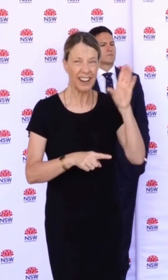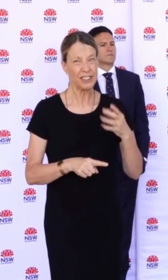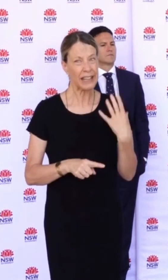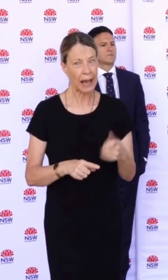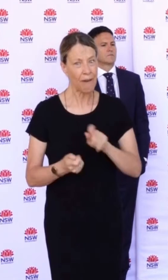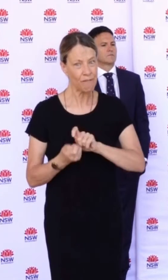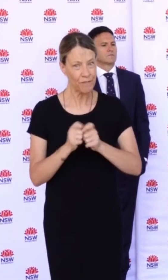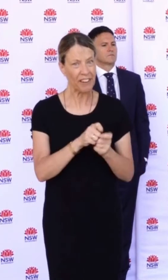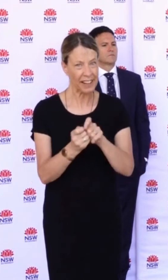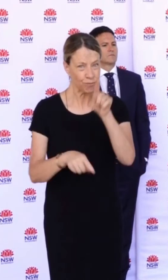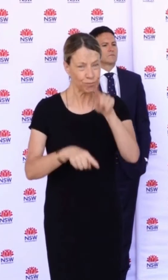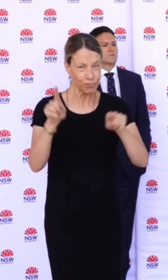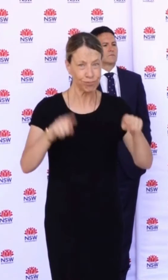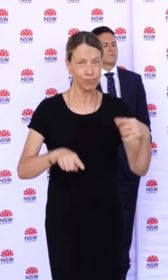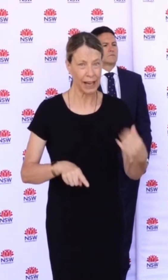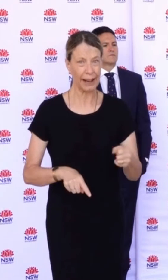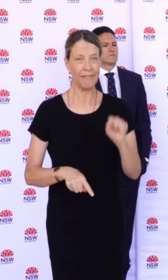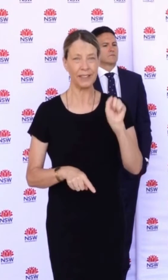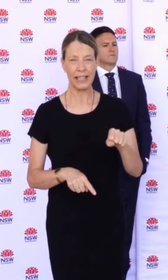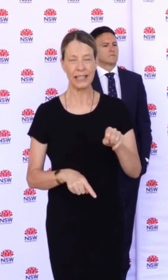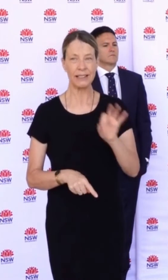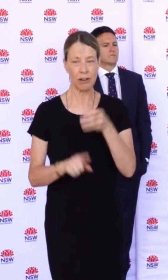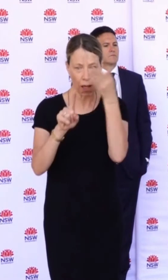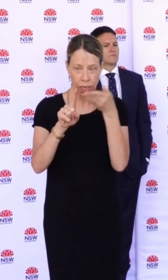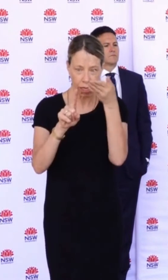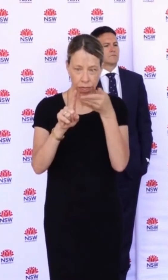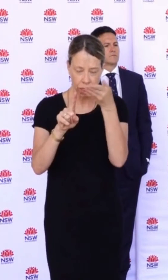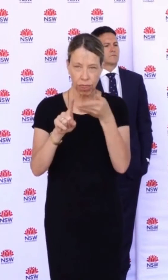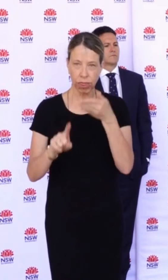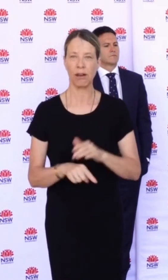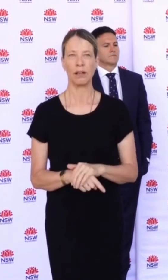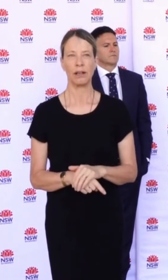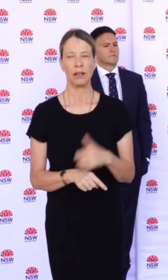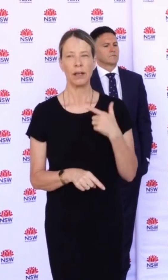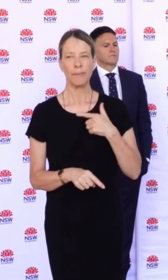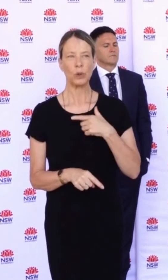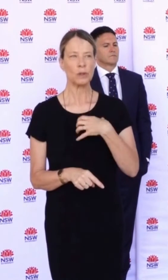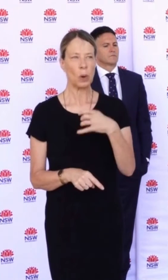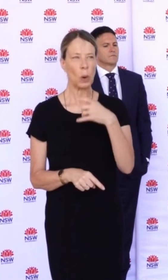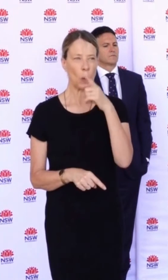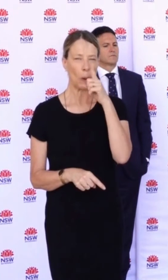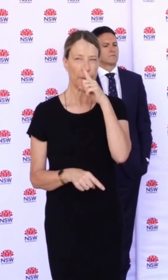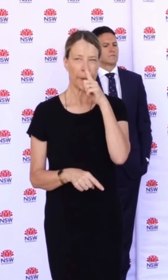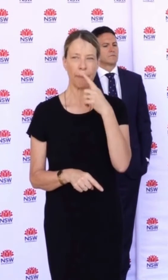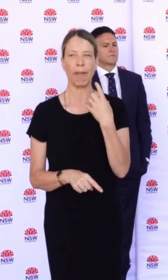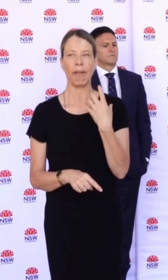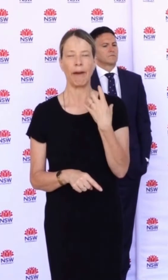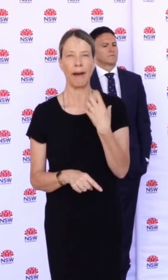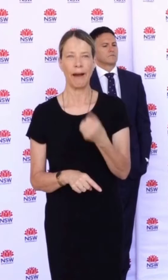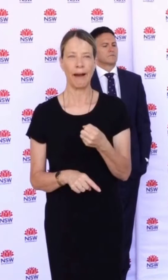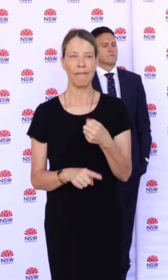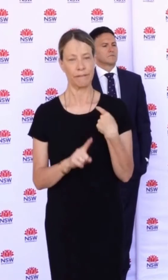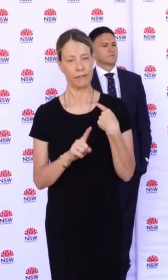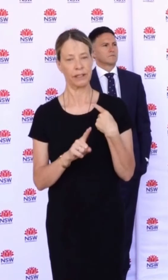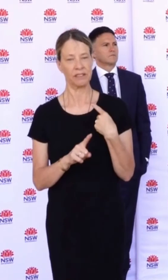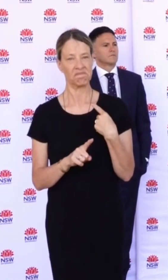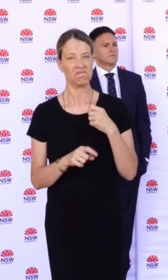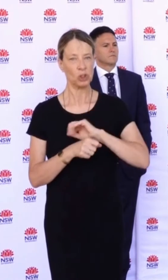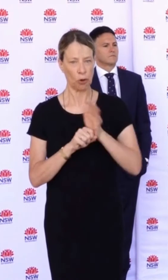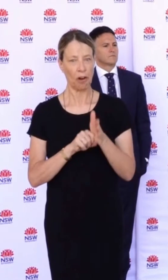I'll ask Dr. McAnulty to answer that, but I think there is. But can I just say this, that I mean,